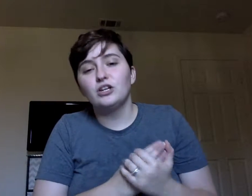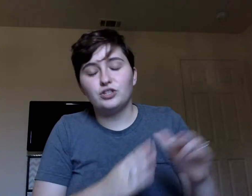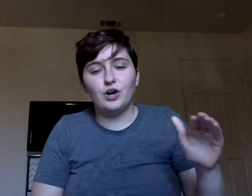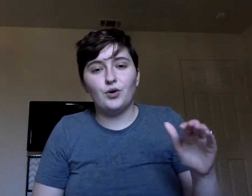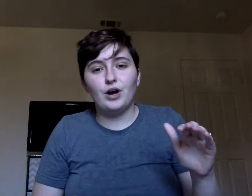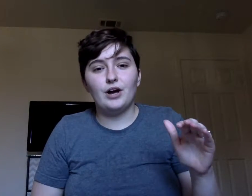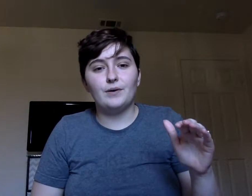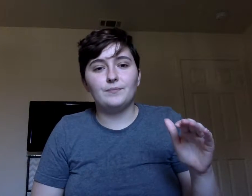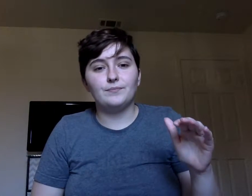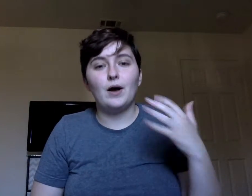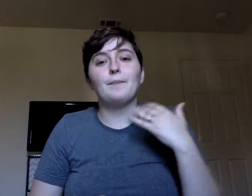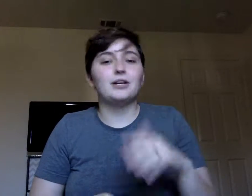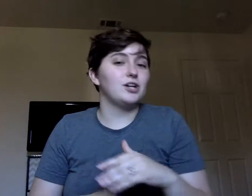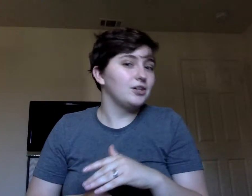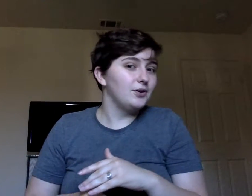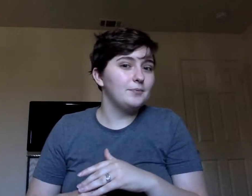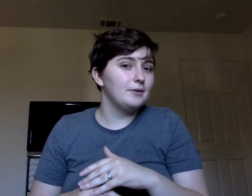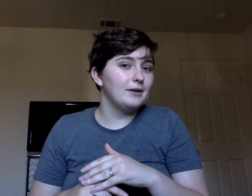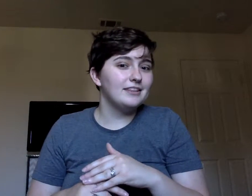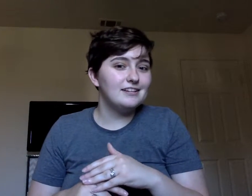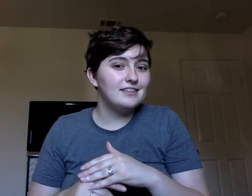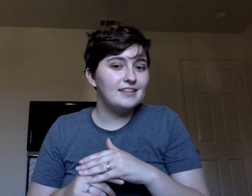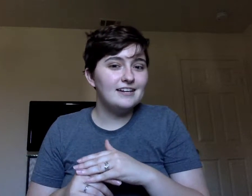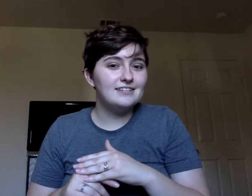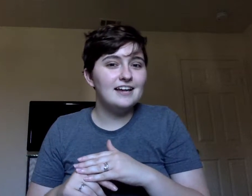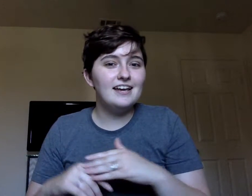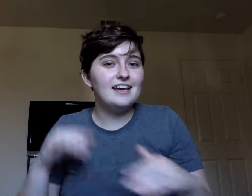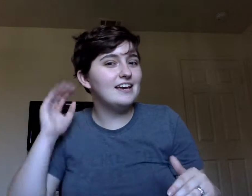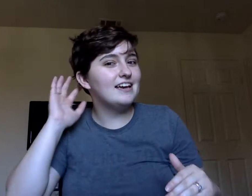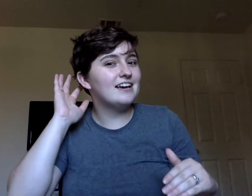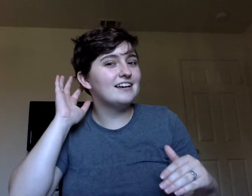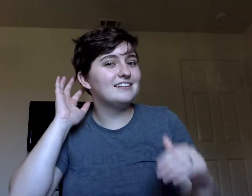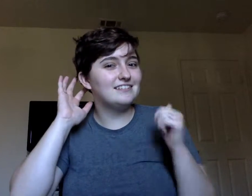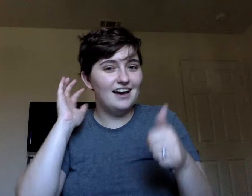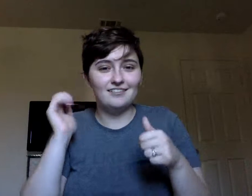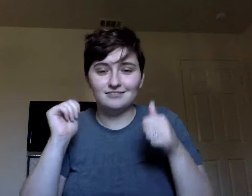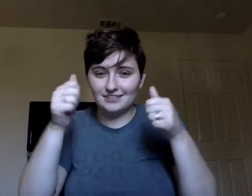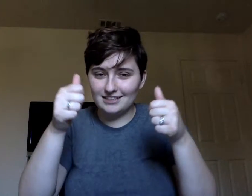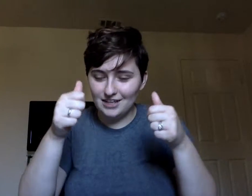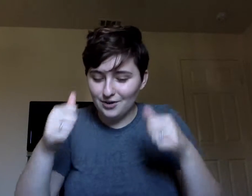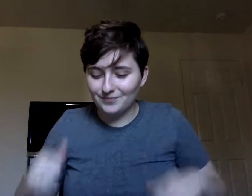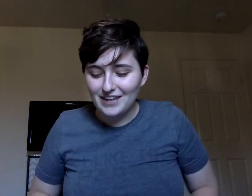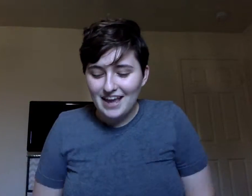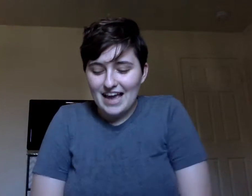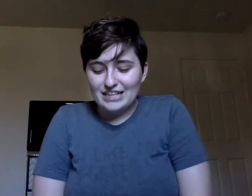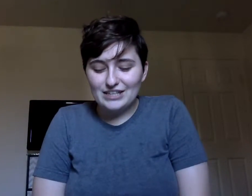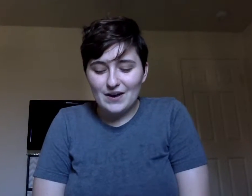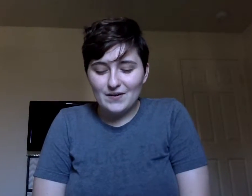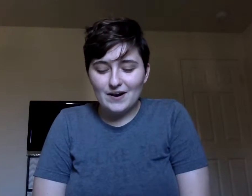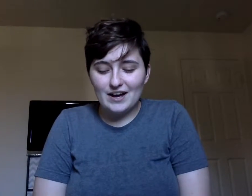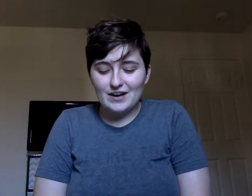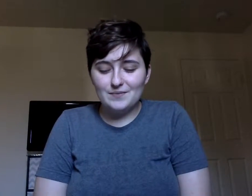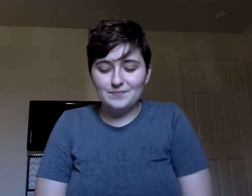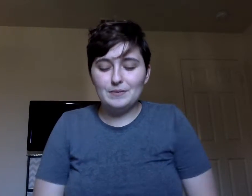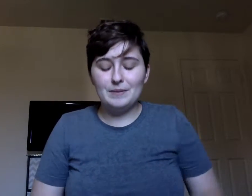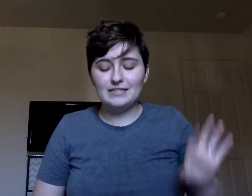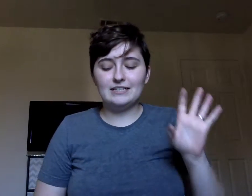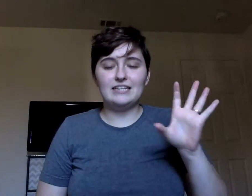So I'm going to talk a little bit about that today, and yeah, let's go. So basically